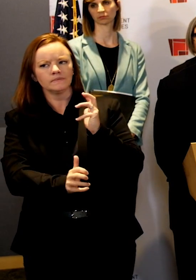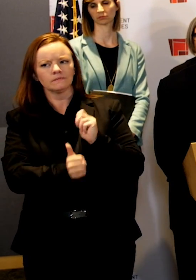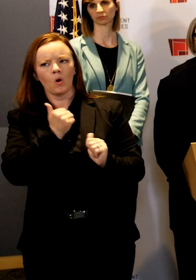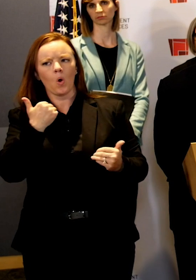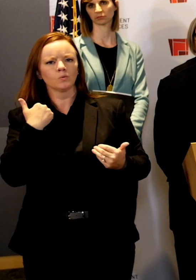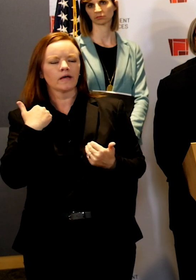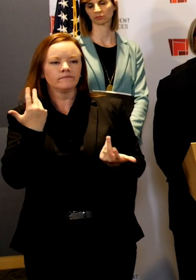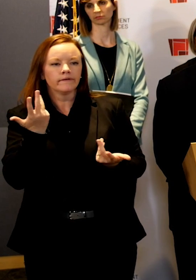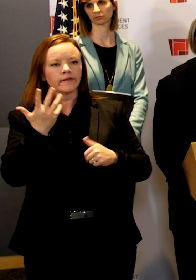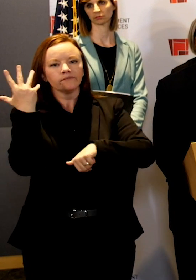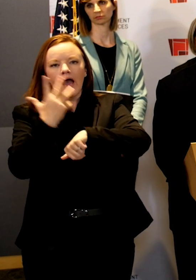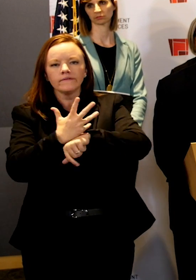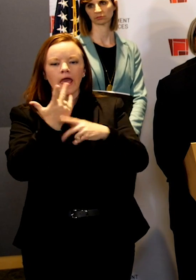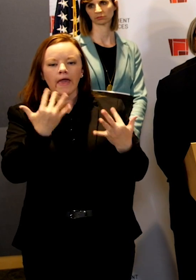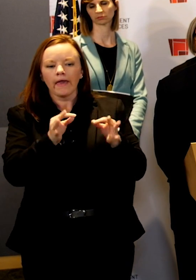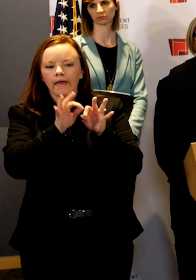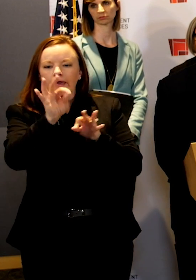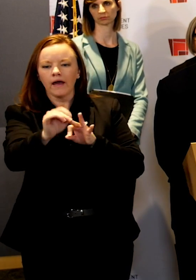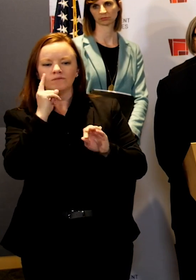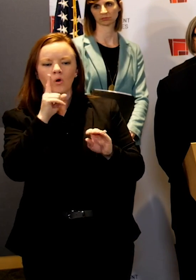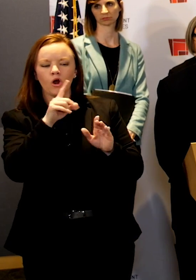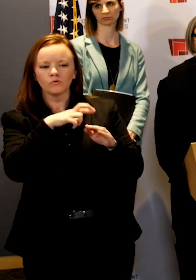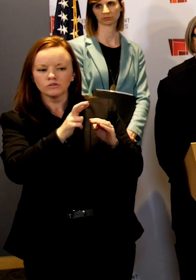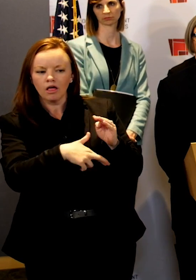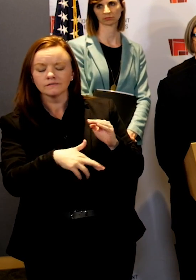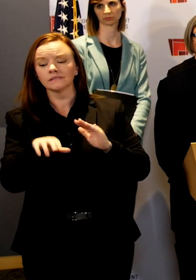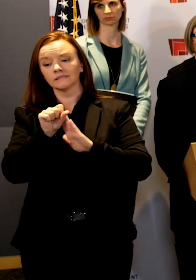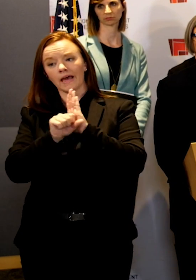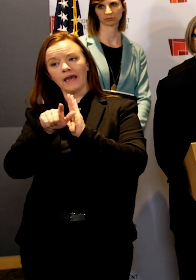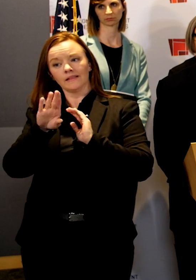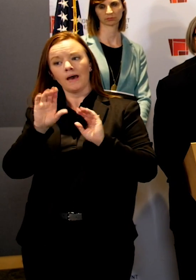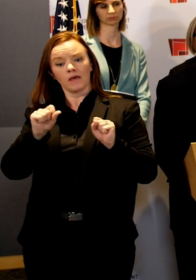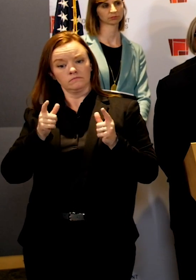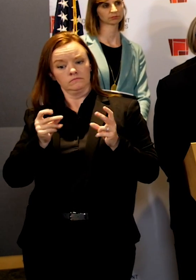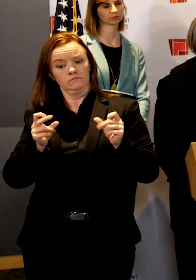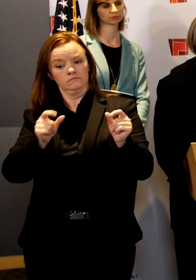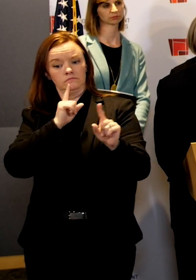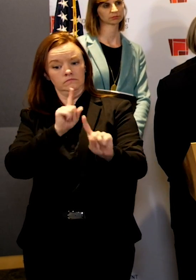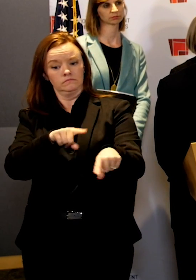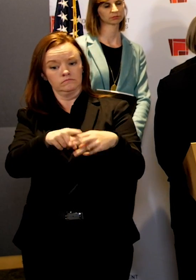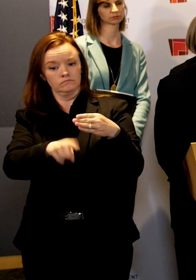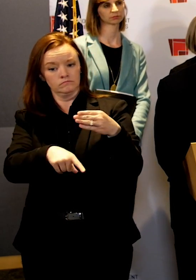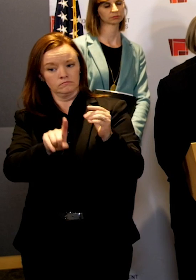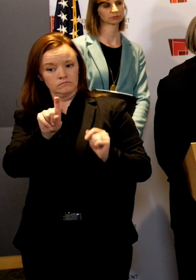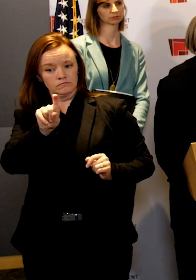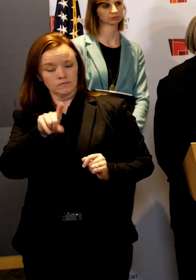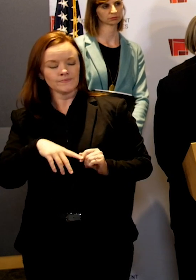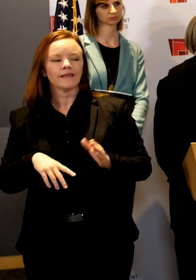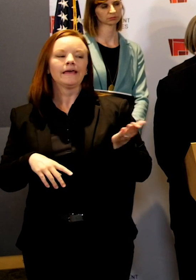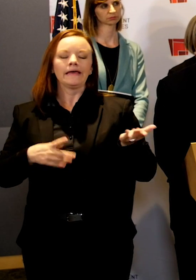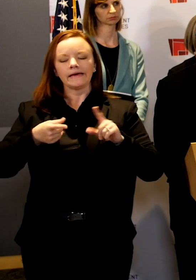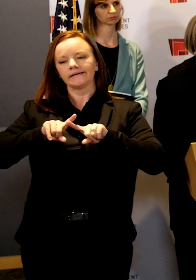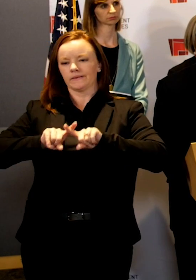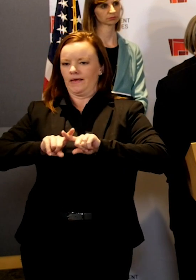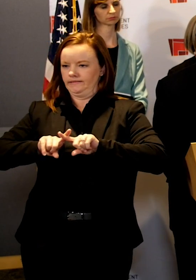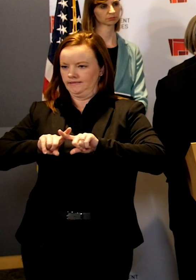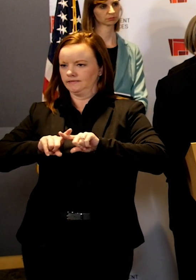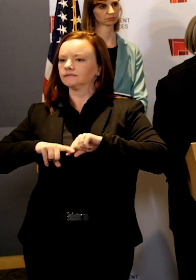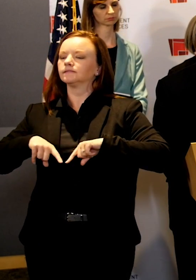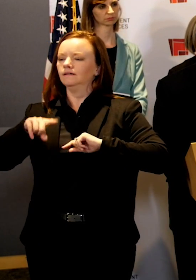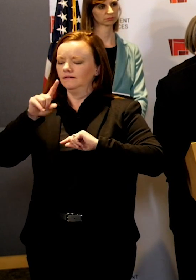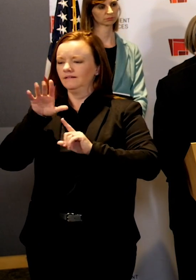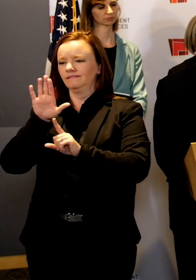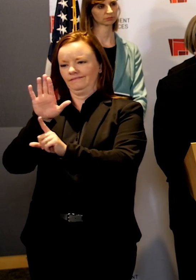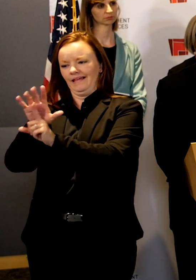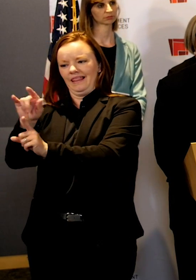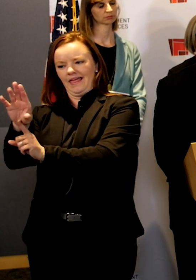a 5-day turnaround. The state lab can get them out quicker, right? It just depends. They've got the same turnaround